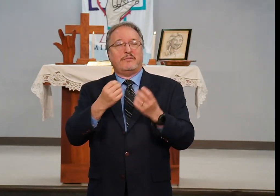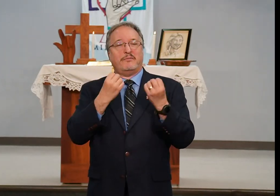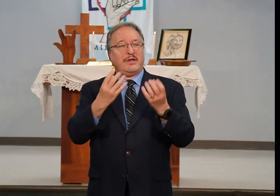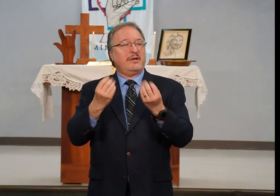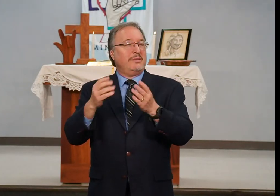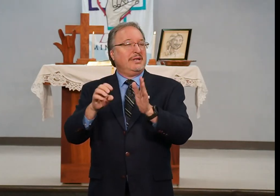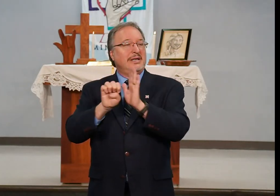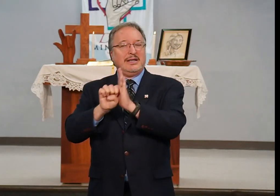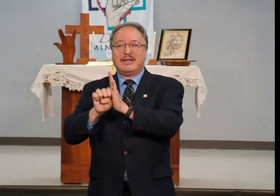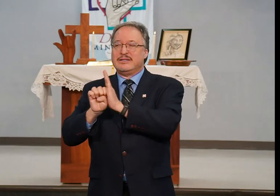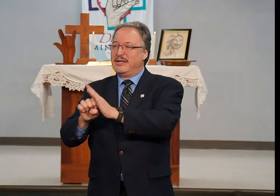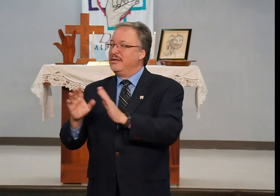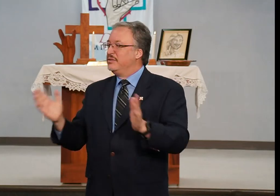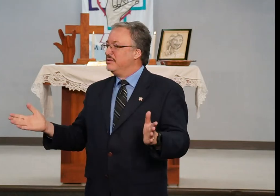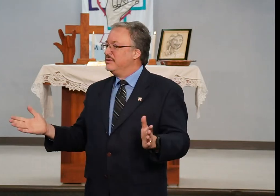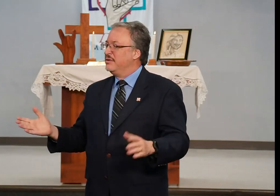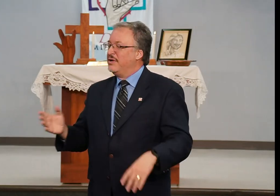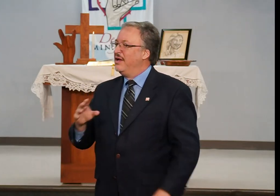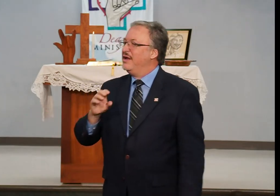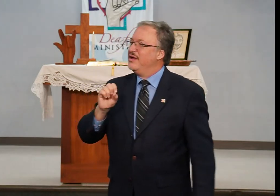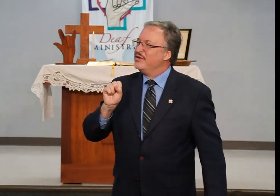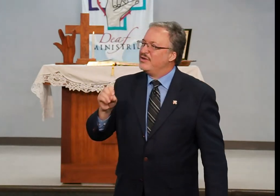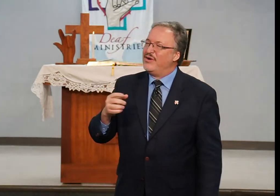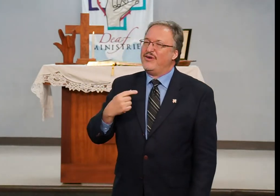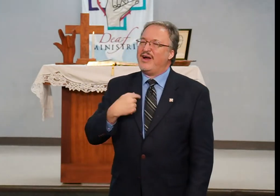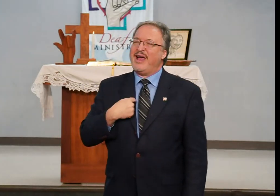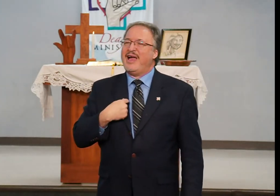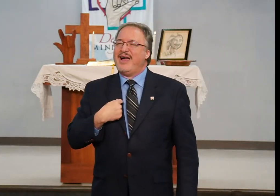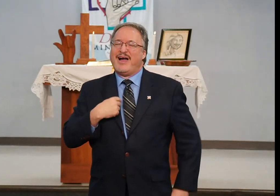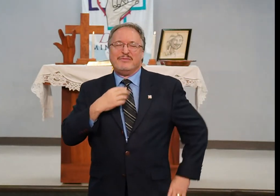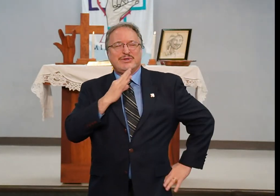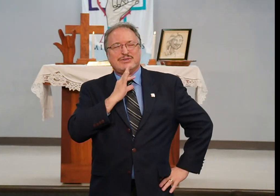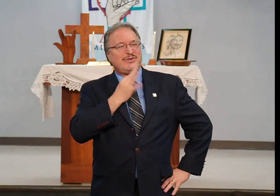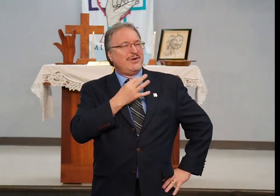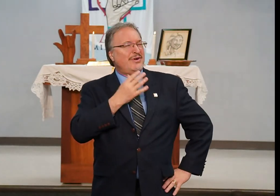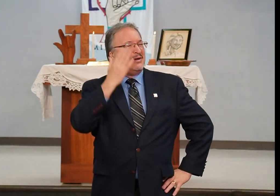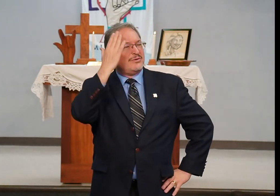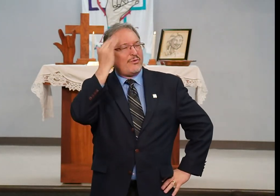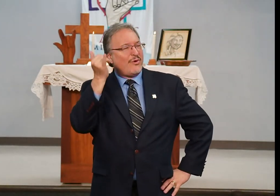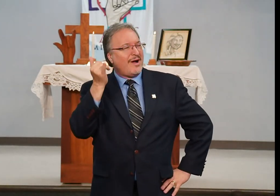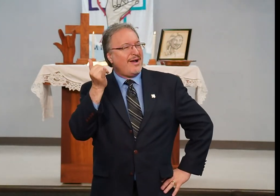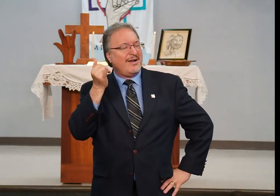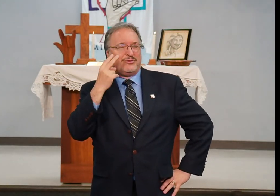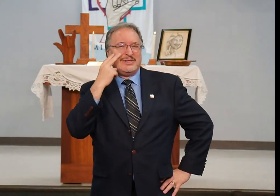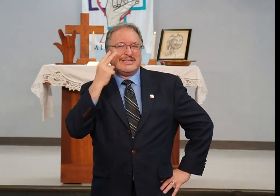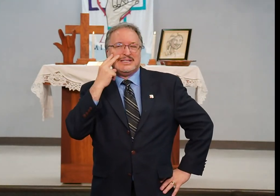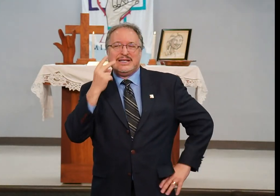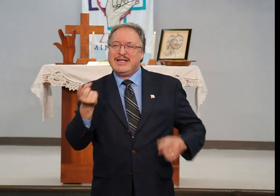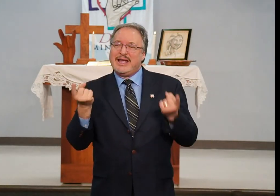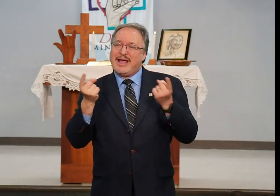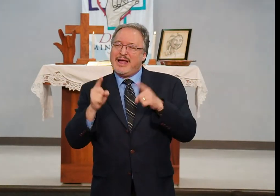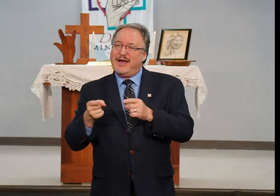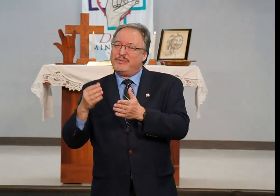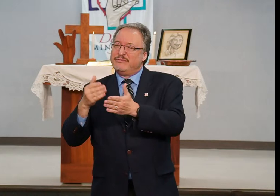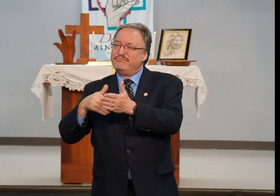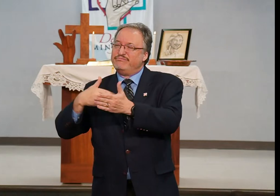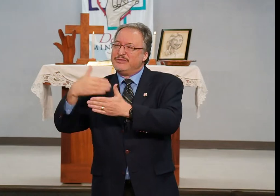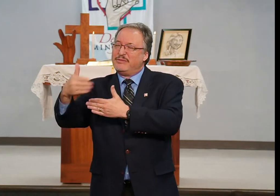And you can see a number of different examples of that. And I wonder